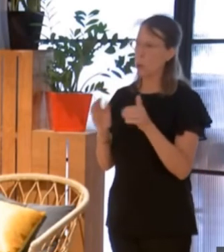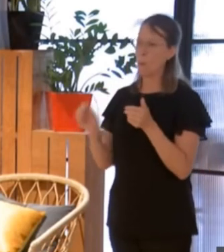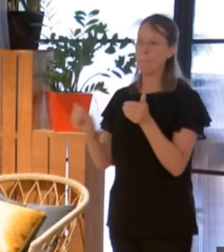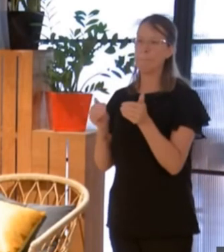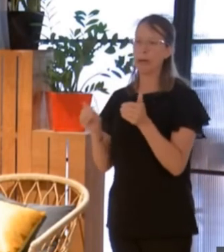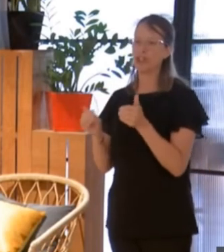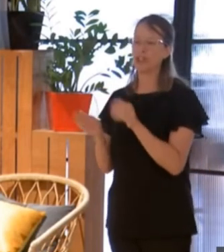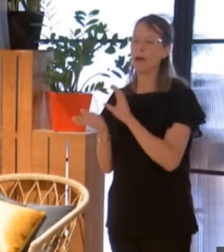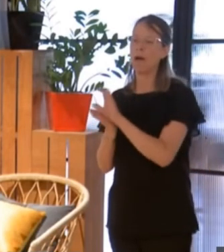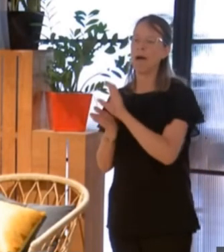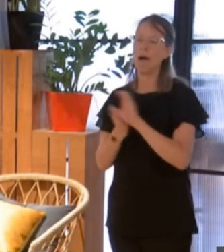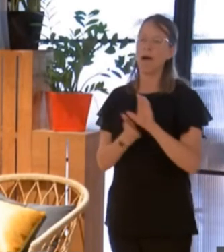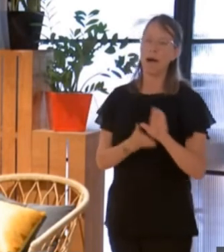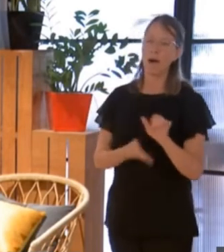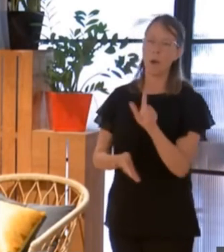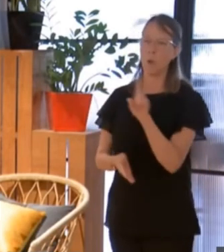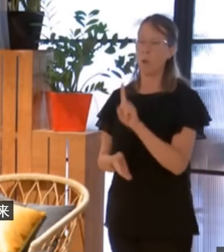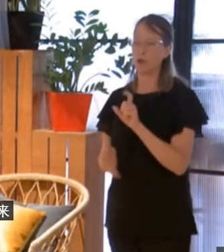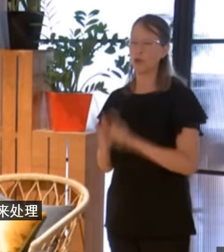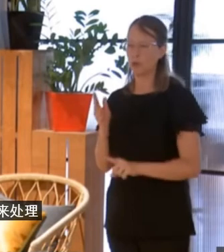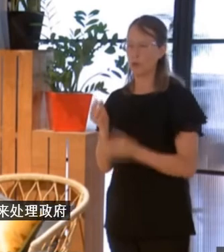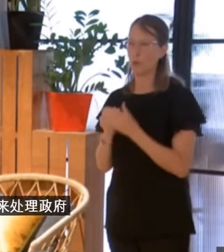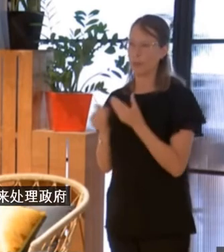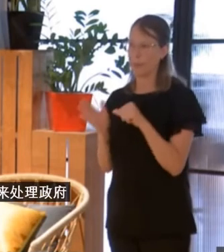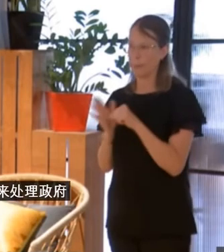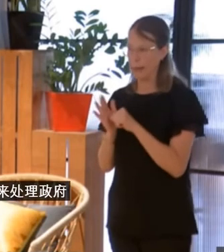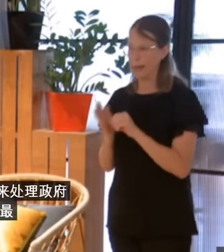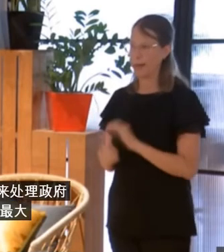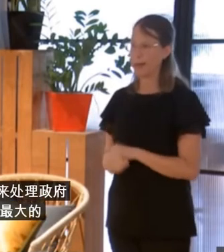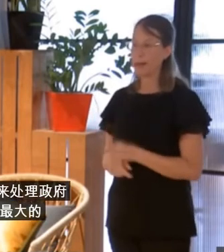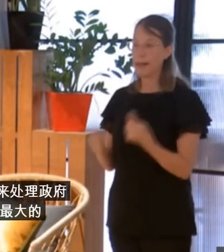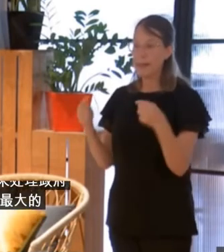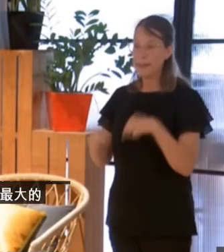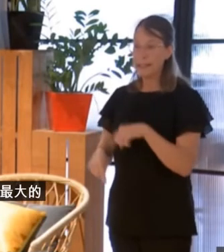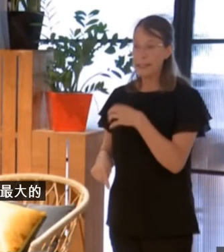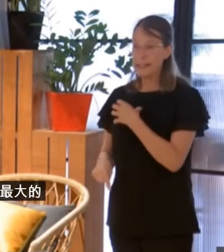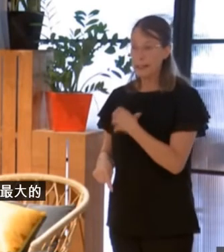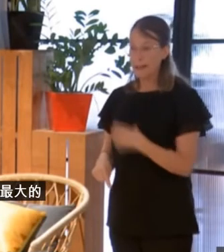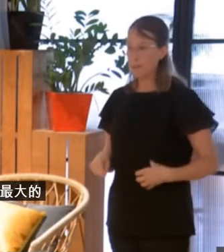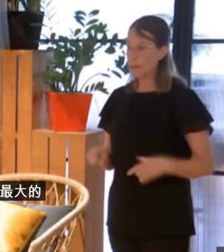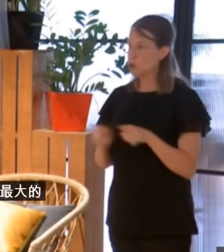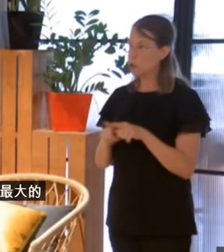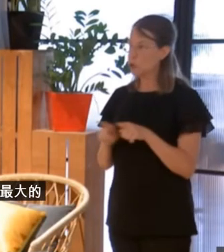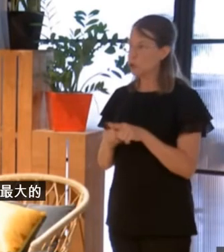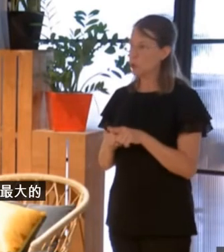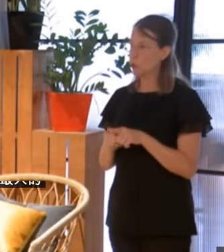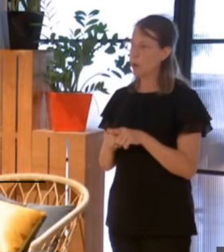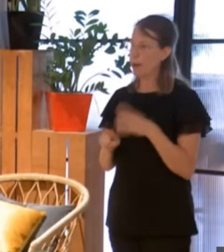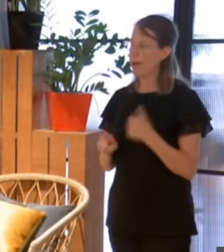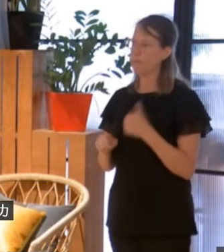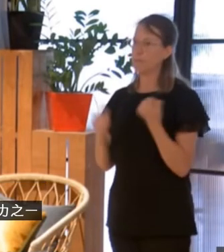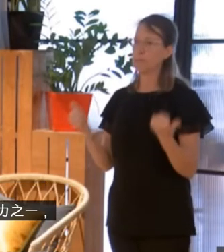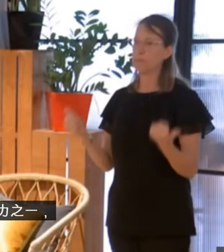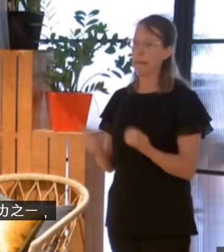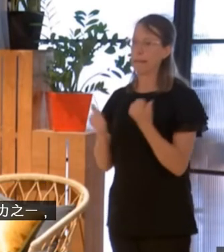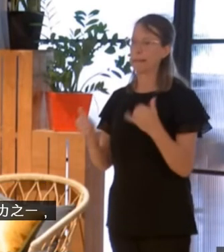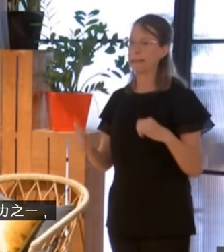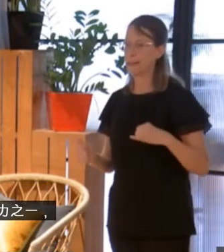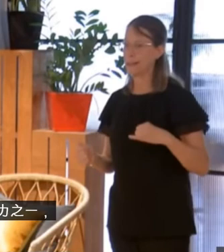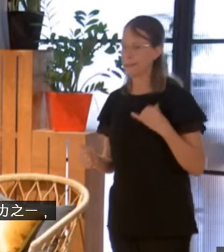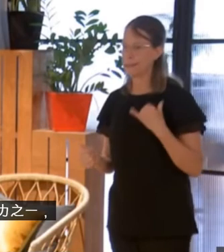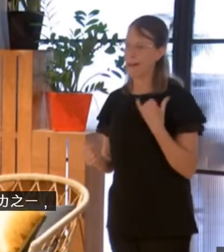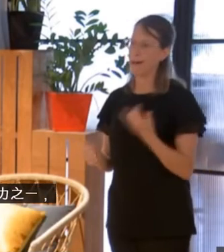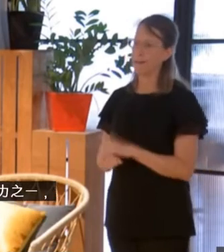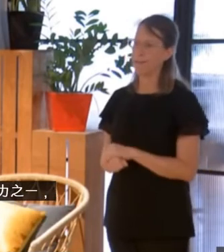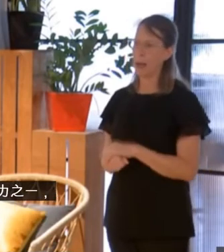budgetary measures and things that government can do. This government is also one of the biggest employers in the country. It has one of the biggest